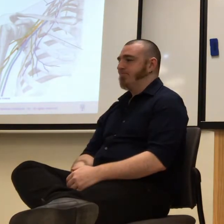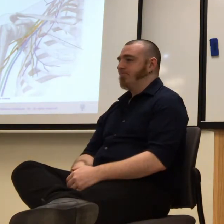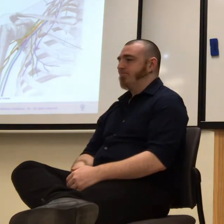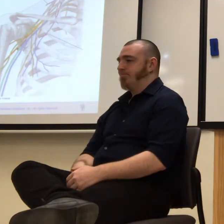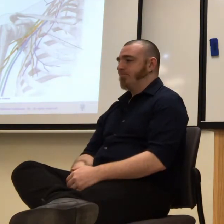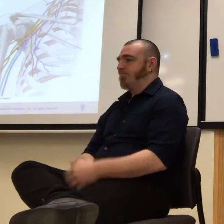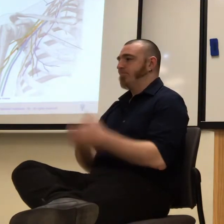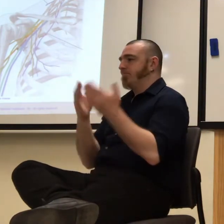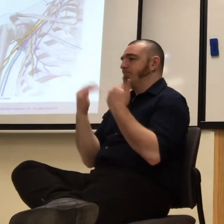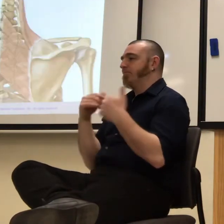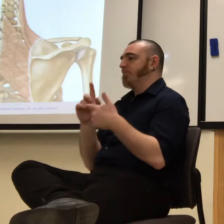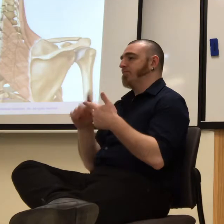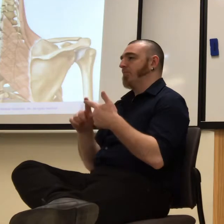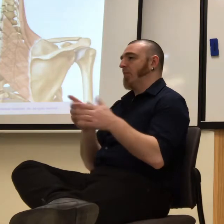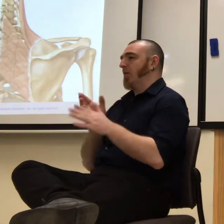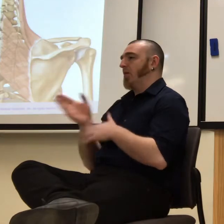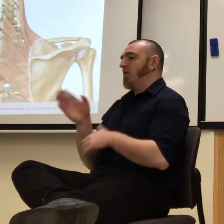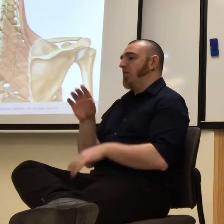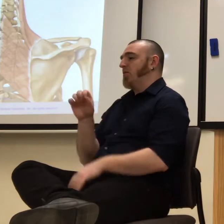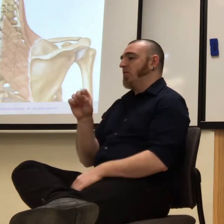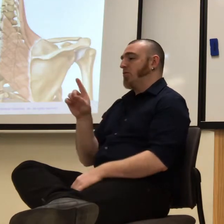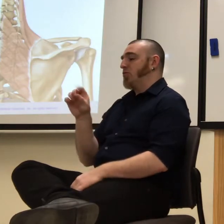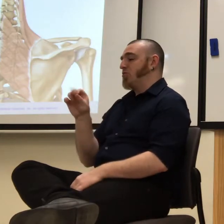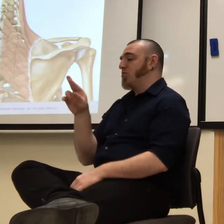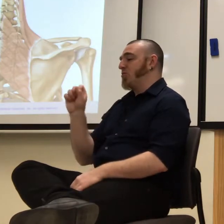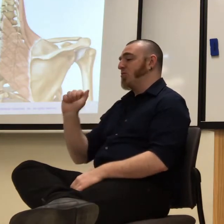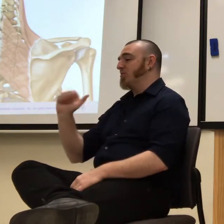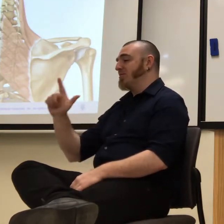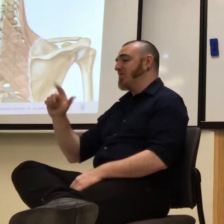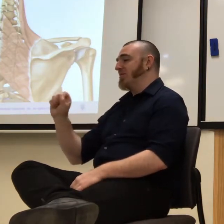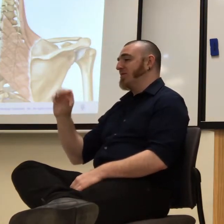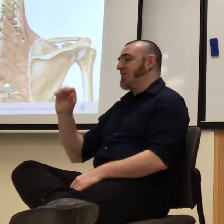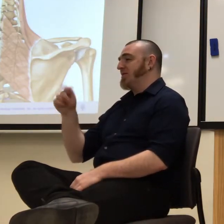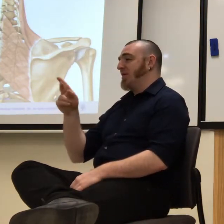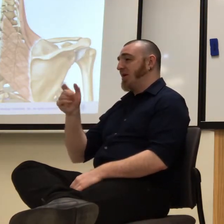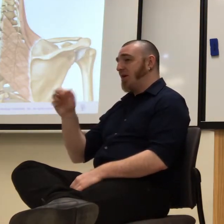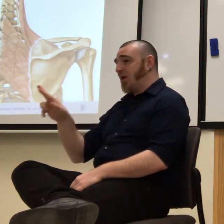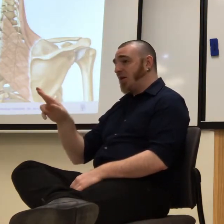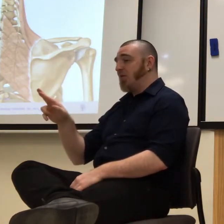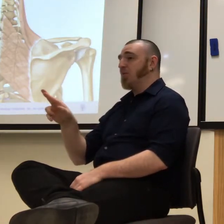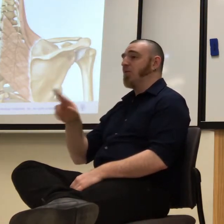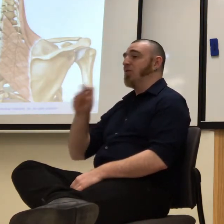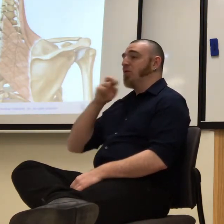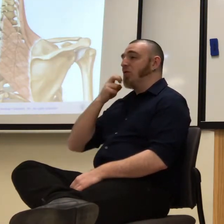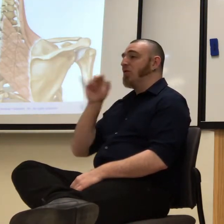The dorsal scapular nerve innervates rhomboids. You